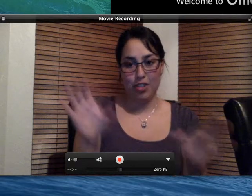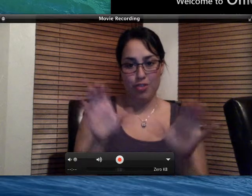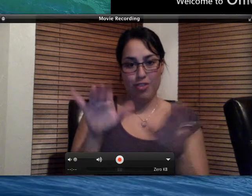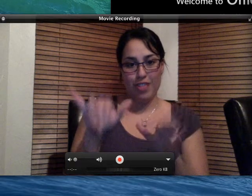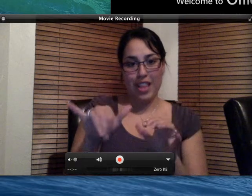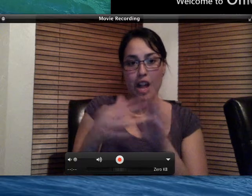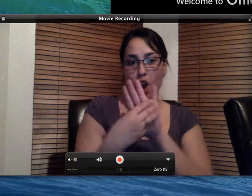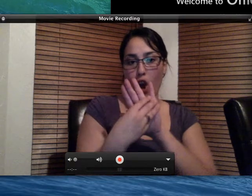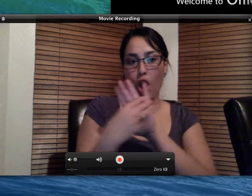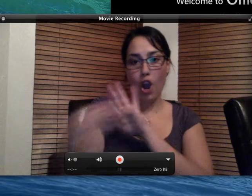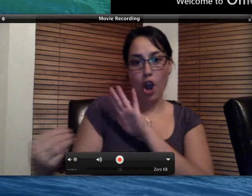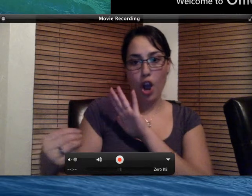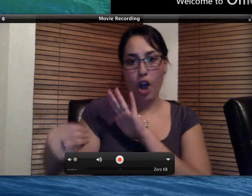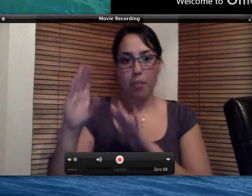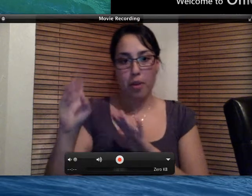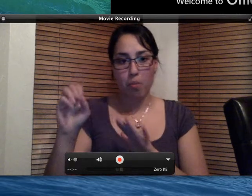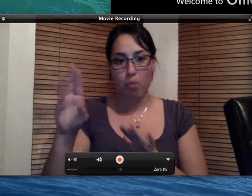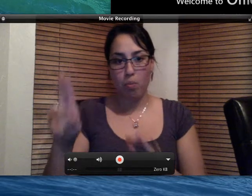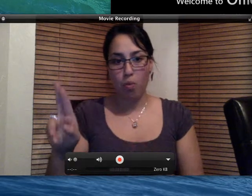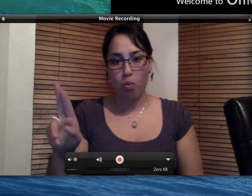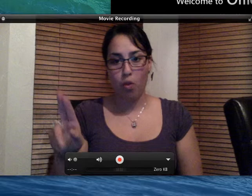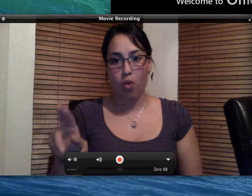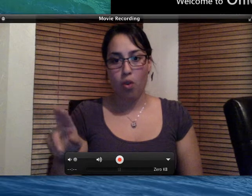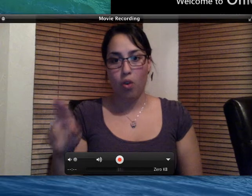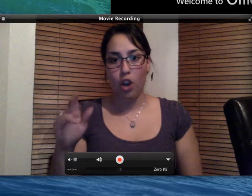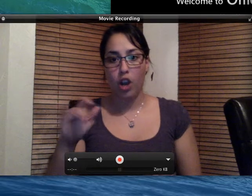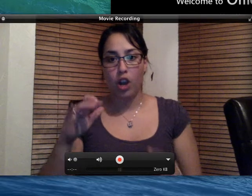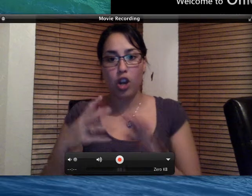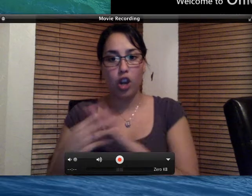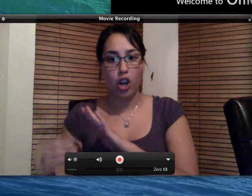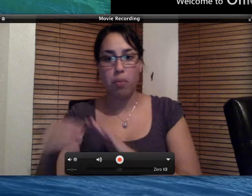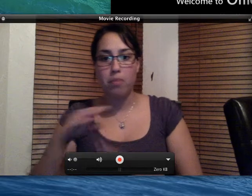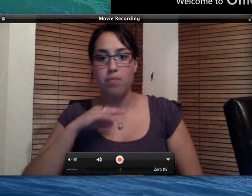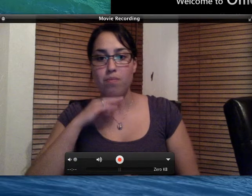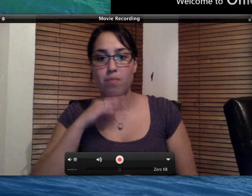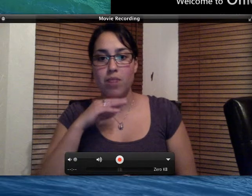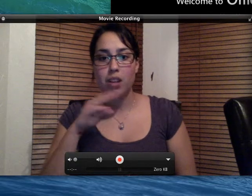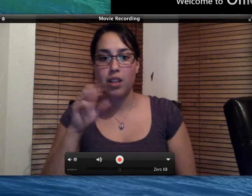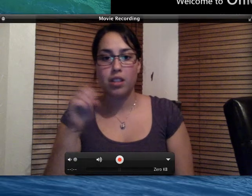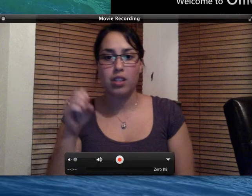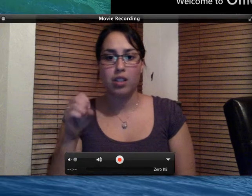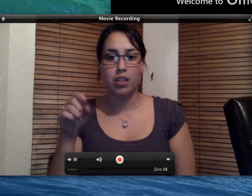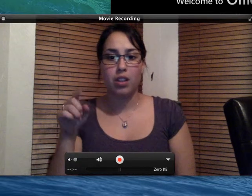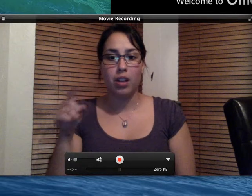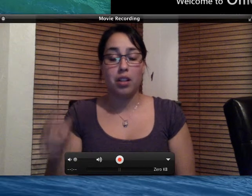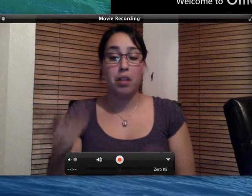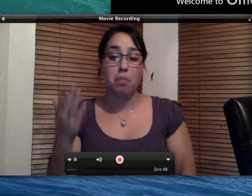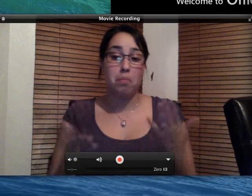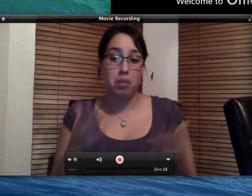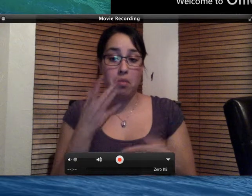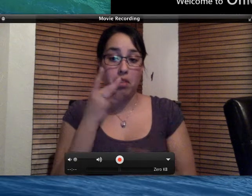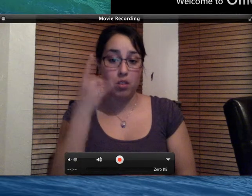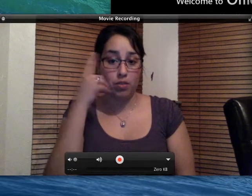You should know the clitoris of the pig inside the vagina. So this may be sort of titillating for her. Here we go.